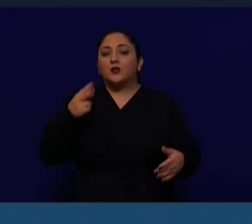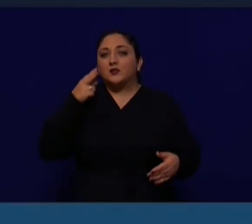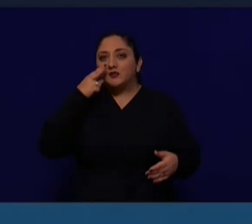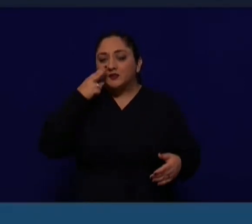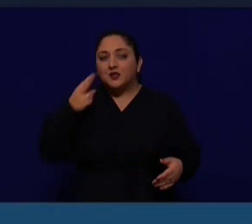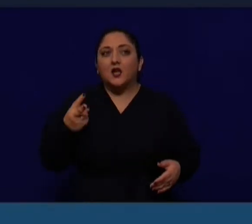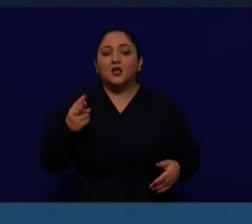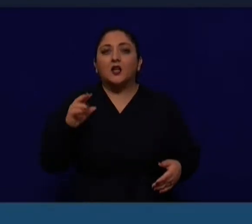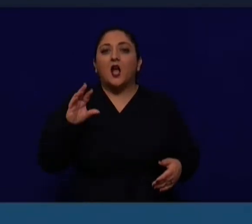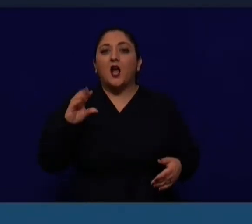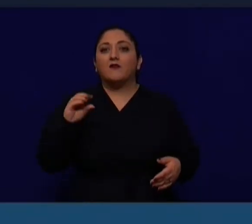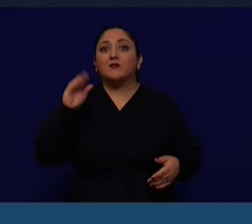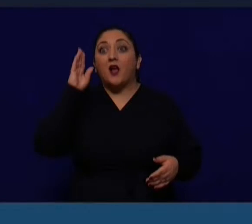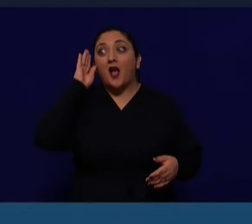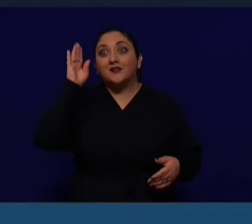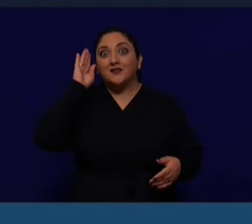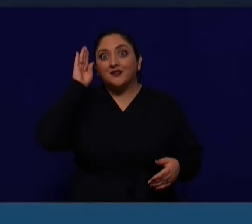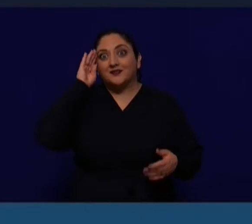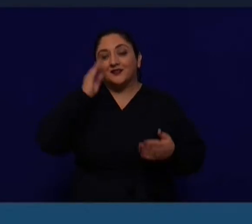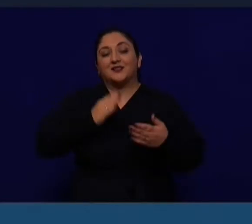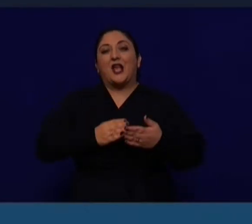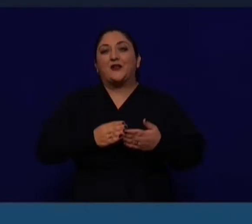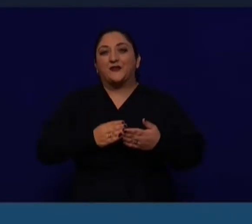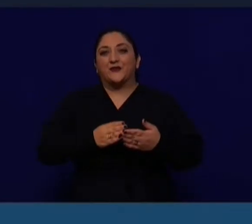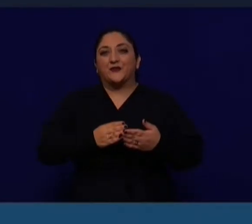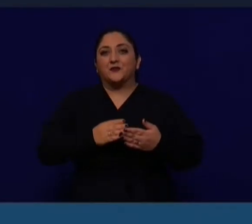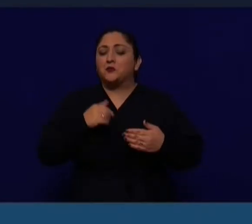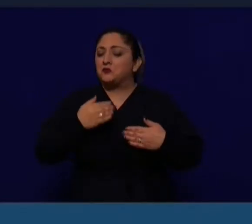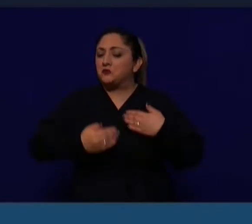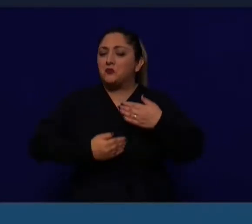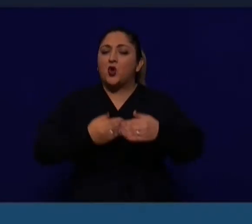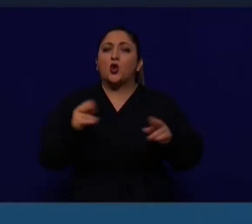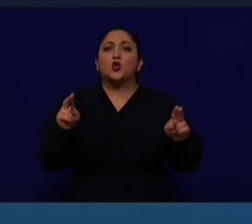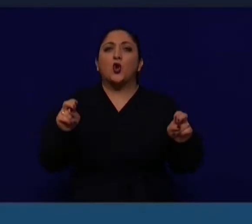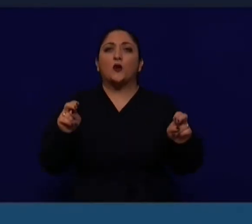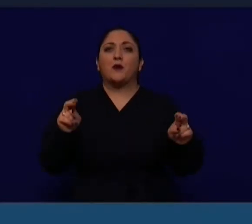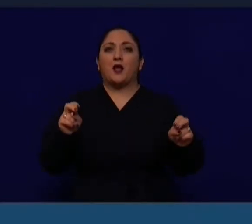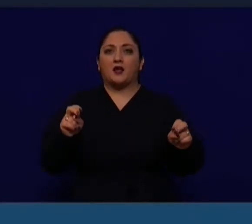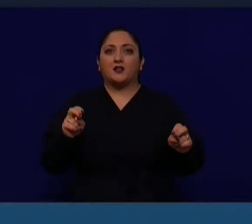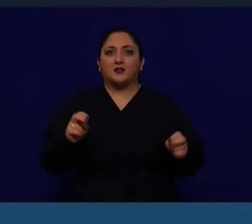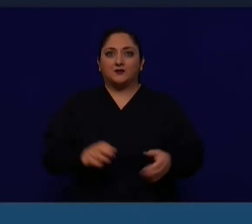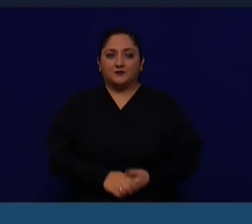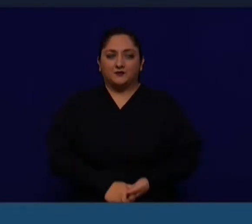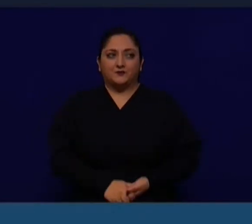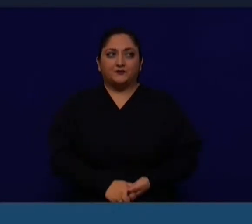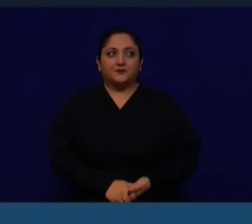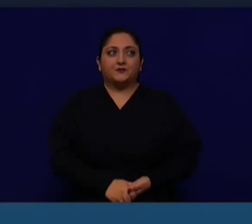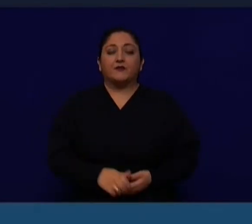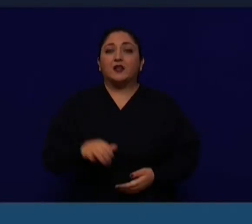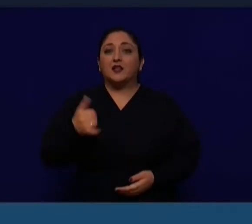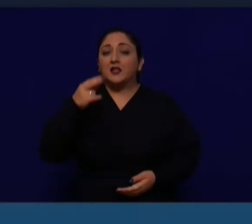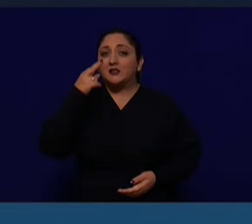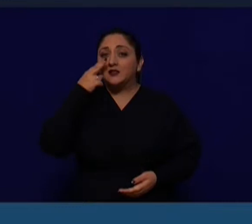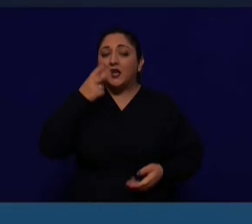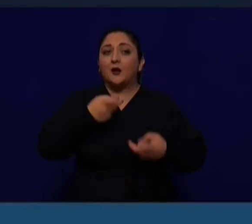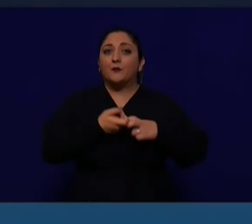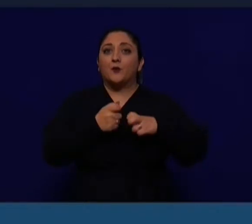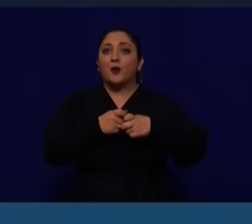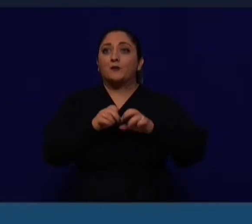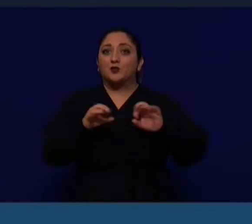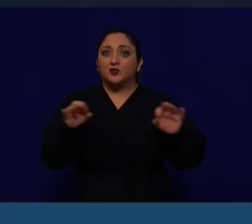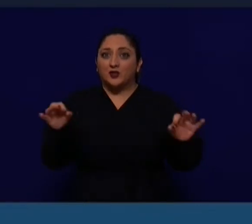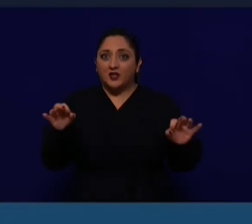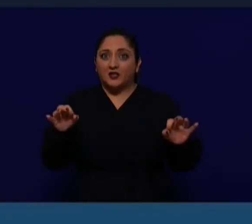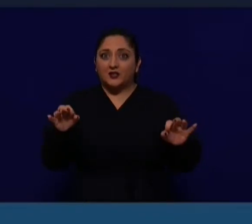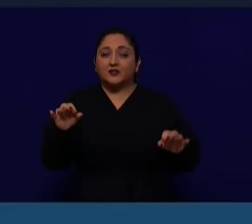kienu ħadu precautions tajbin u allura baqgħu għaddejjin u aħna bħal dejjem fejn tara li inti m'għandekx problemi hemmhekk jekk